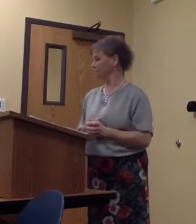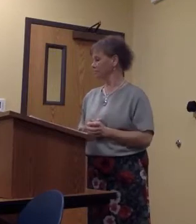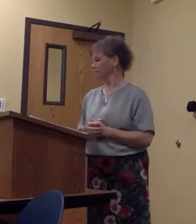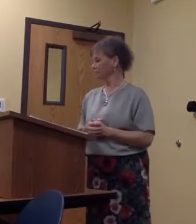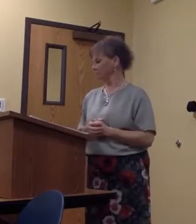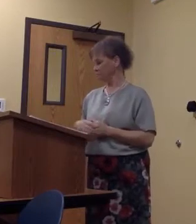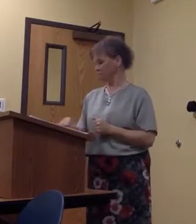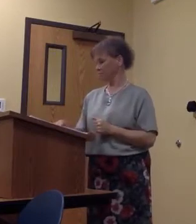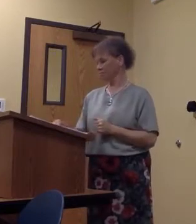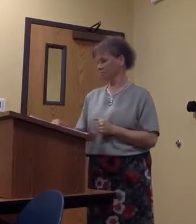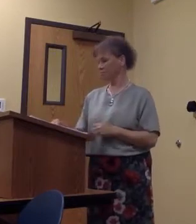East.